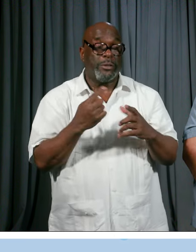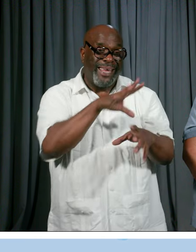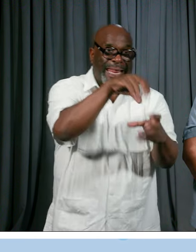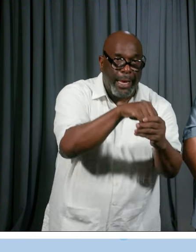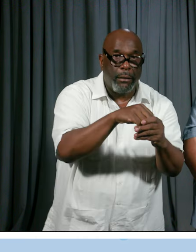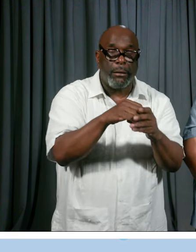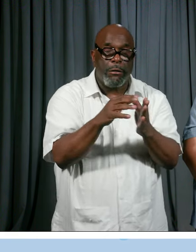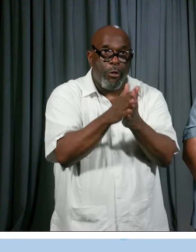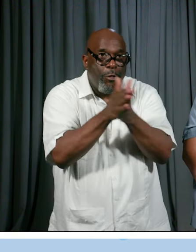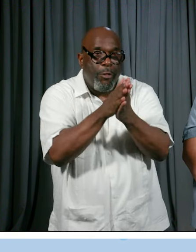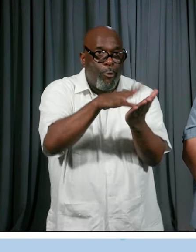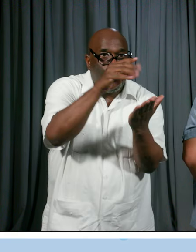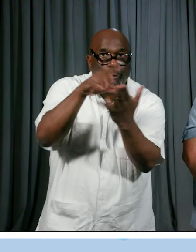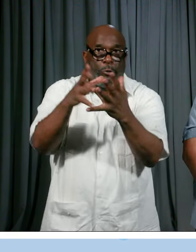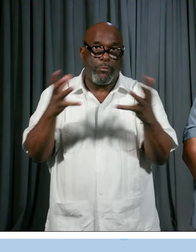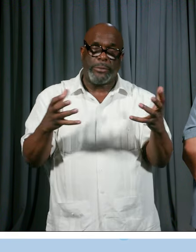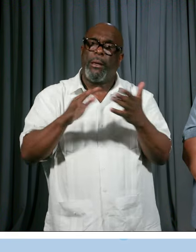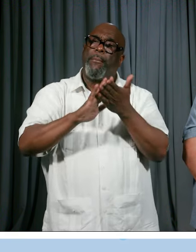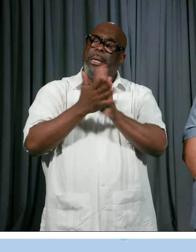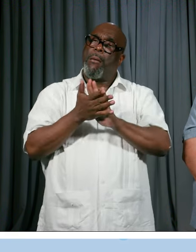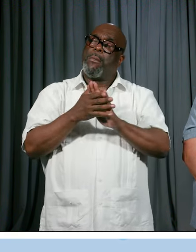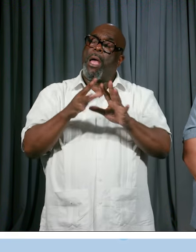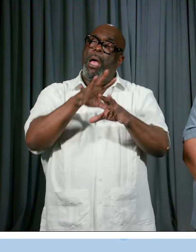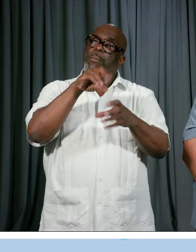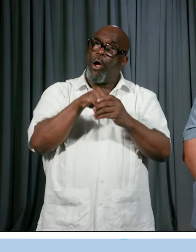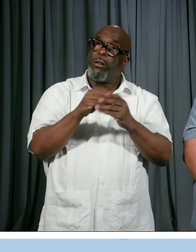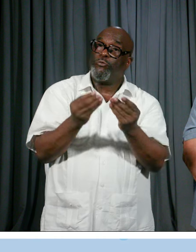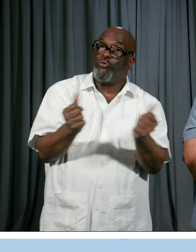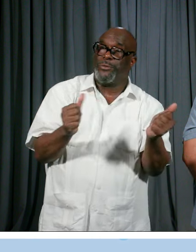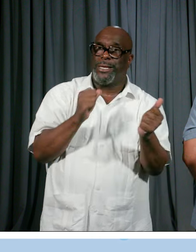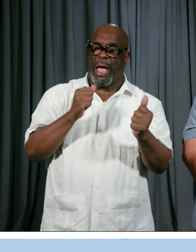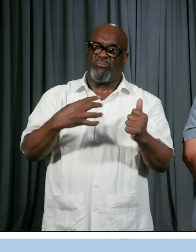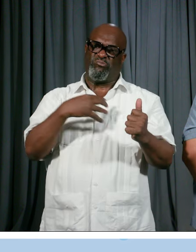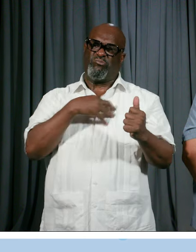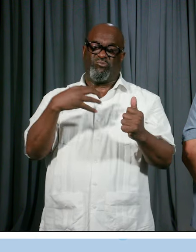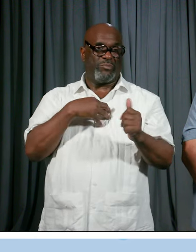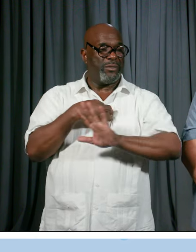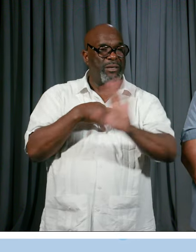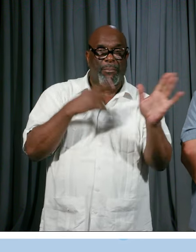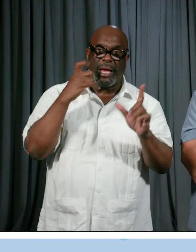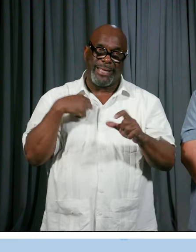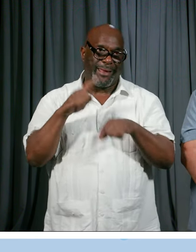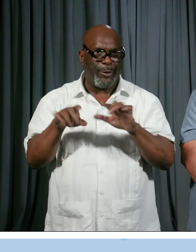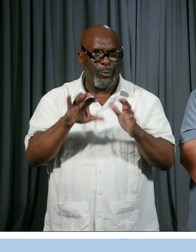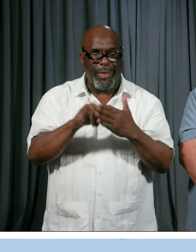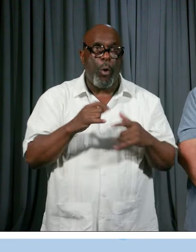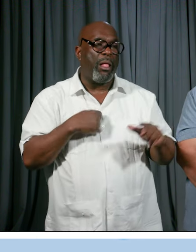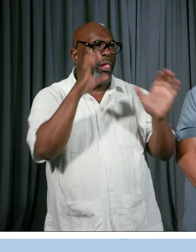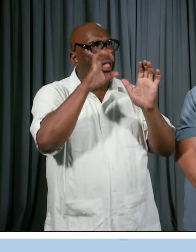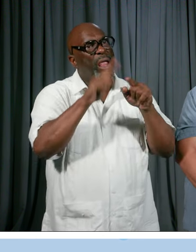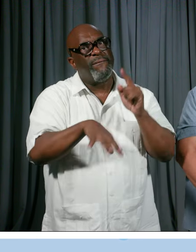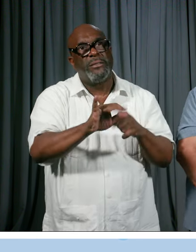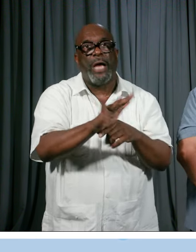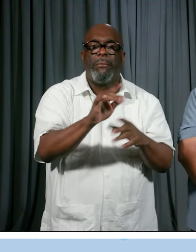you know. And other thing I also say is that be part of the solution, not part of the problem. So, you know, don't sit back and complain because you're able to do something or you're able to find a